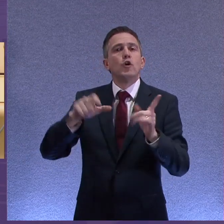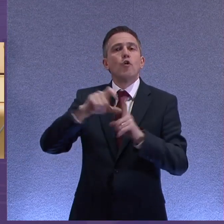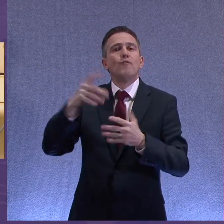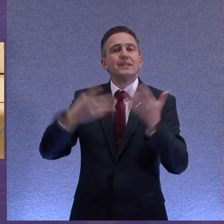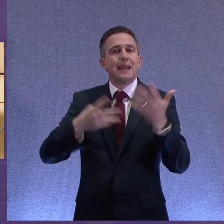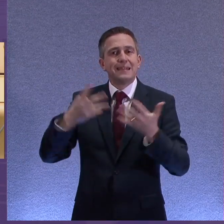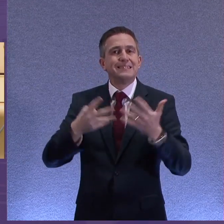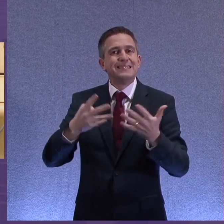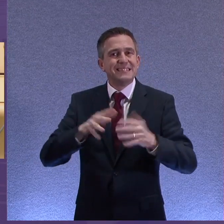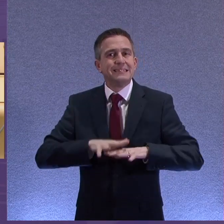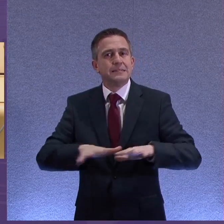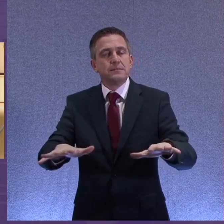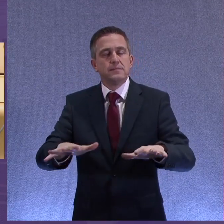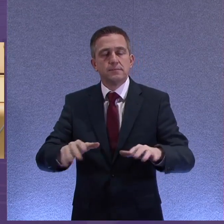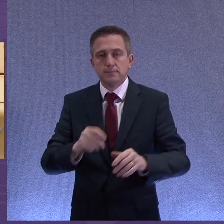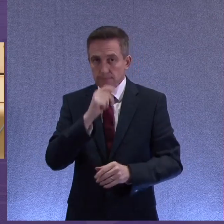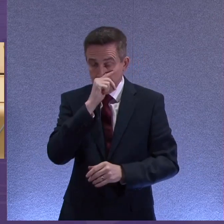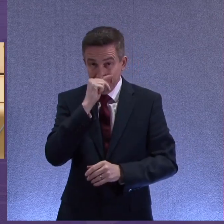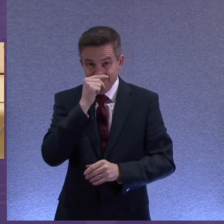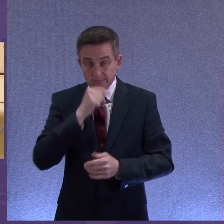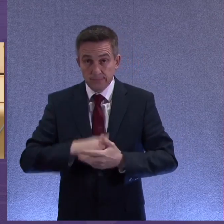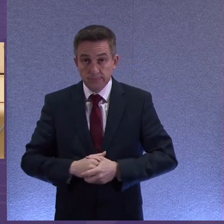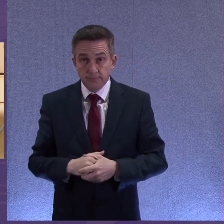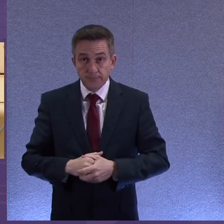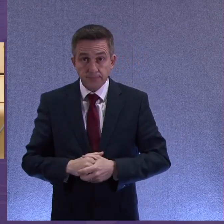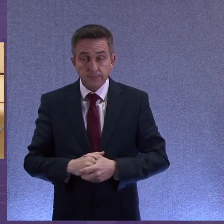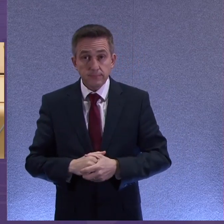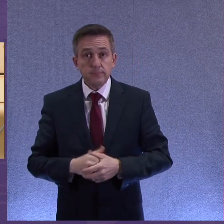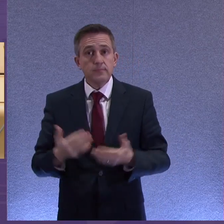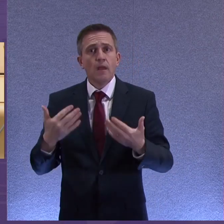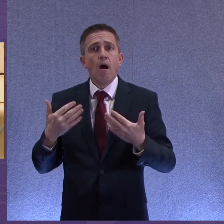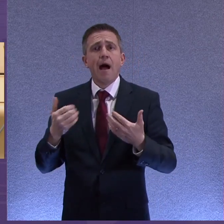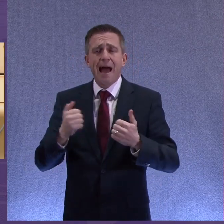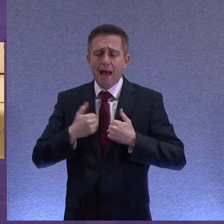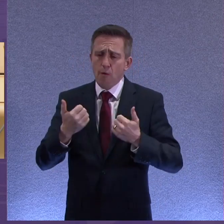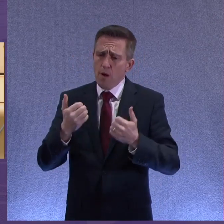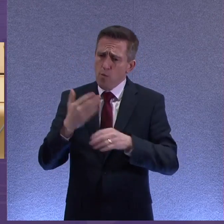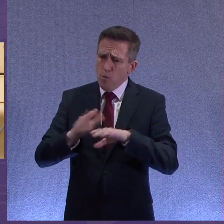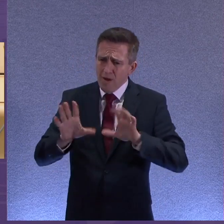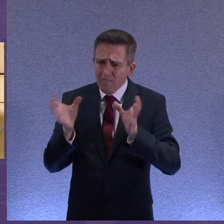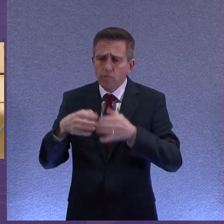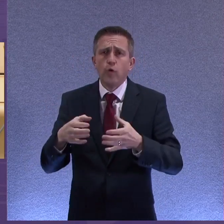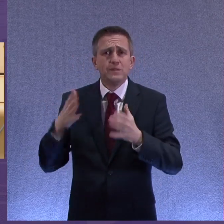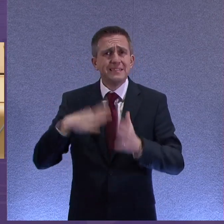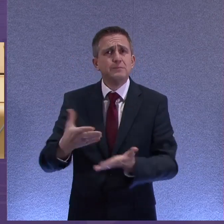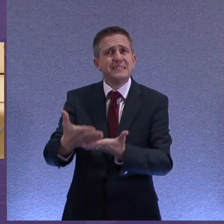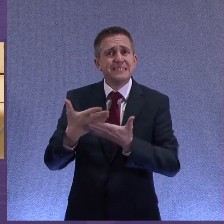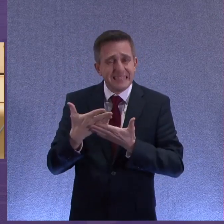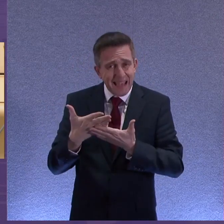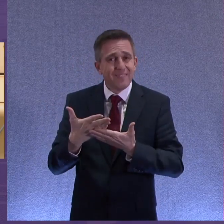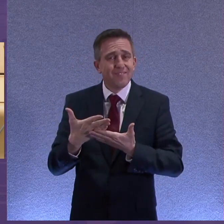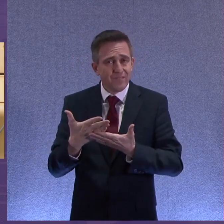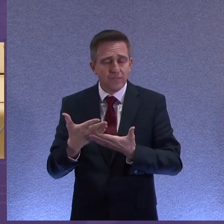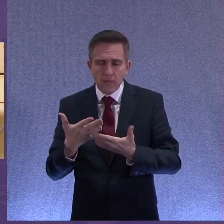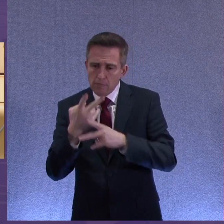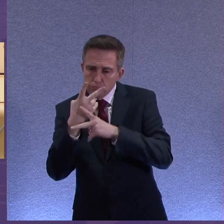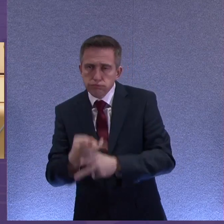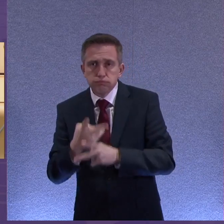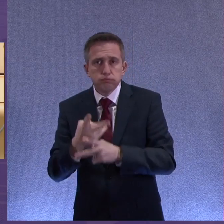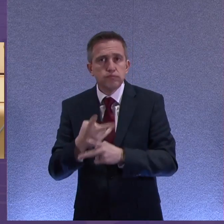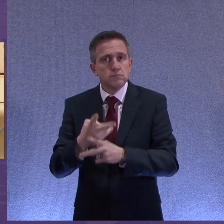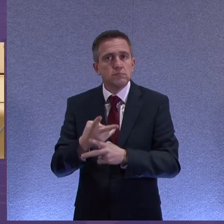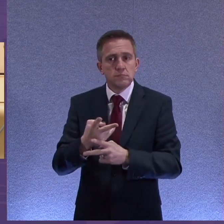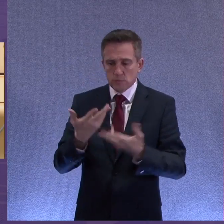challenge. We need to ensure our health and care workforce is safe and protected, so we're working to procure and